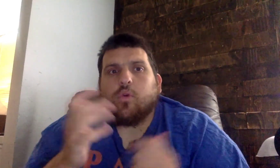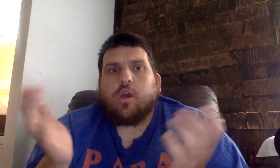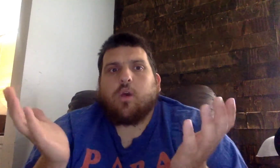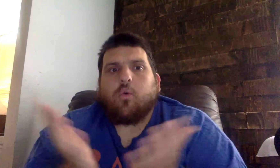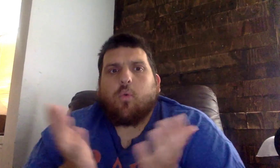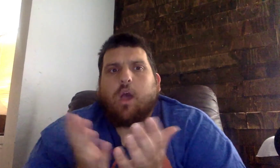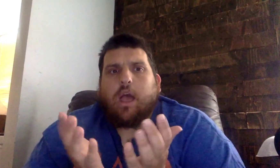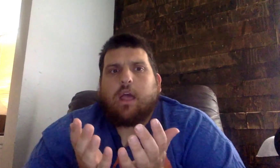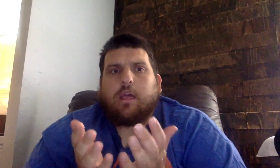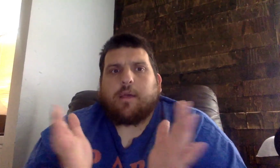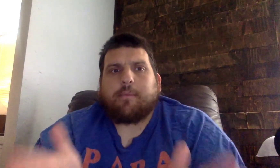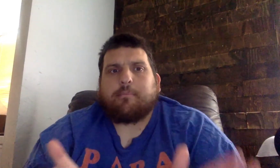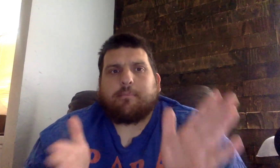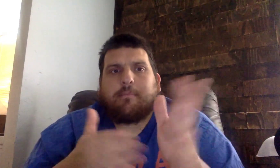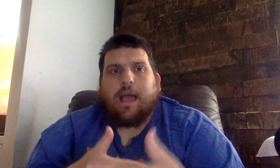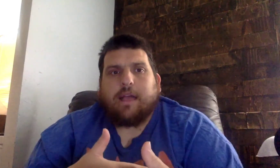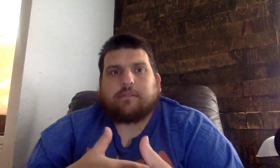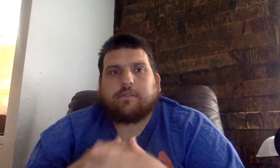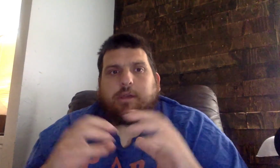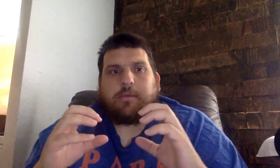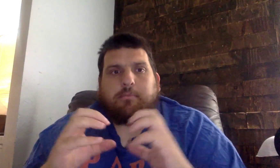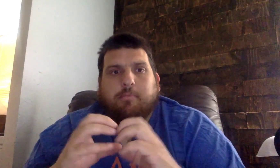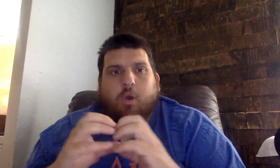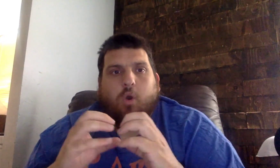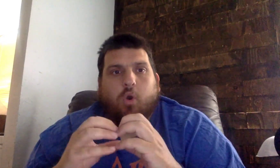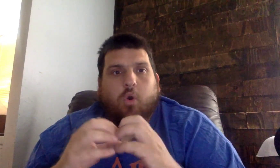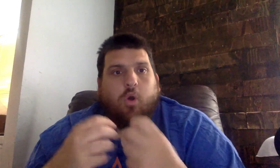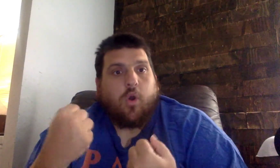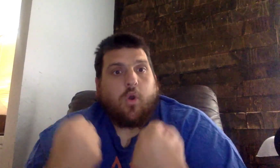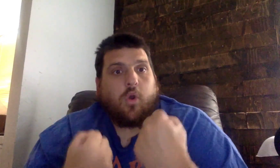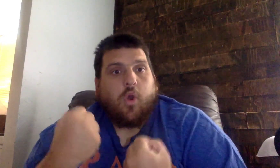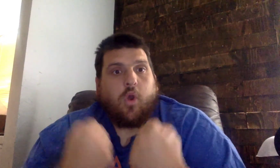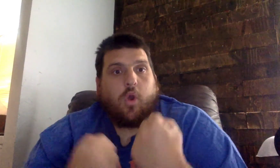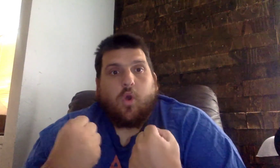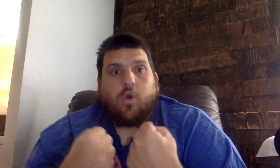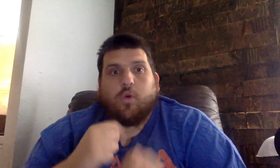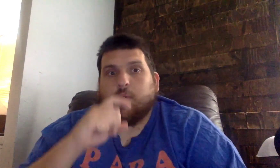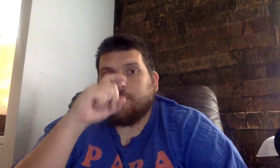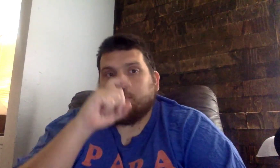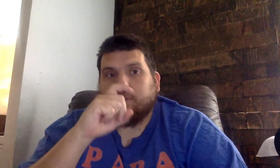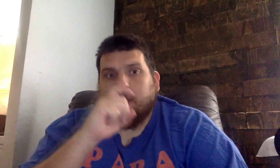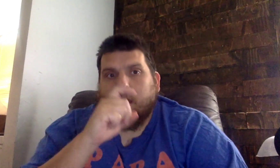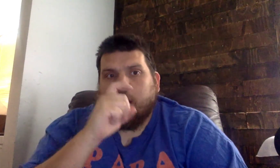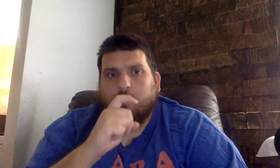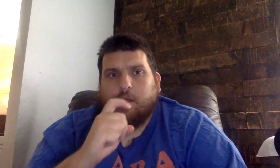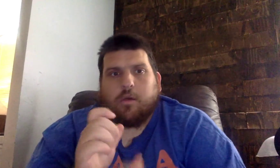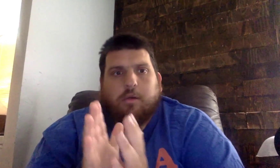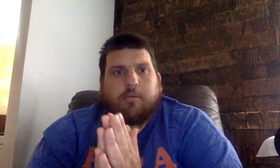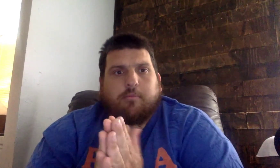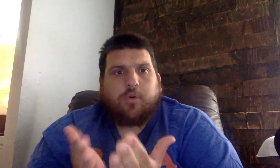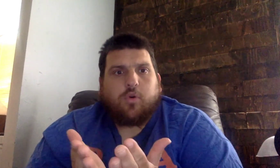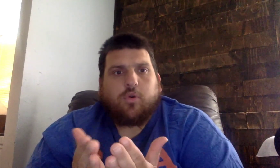Who, what, box, ball, car, doll,